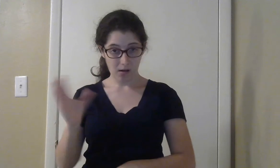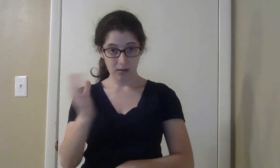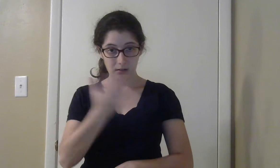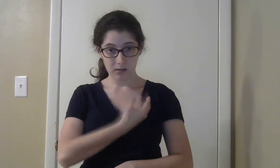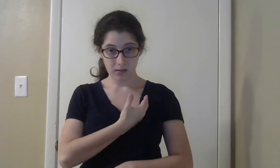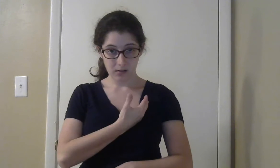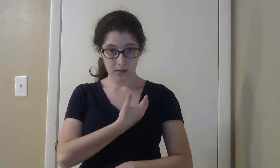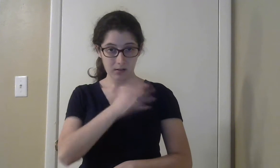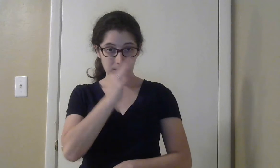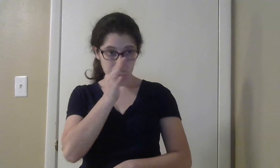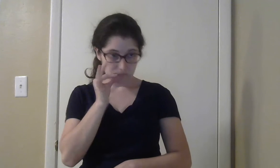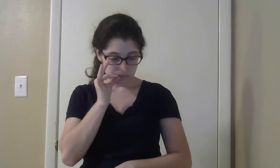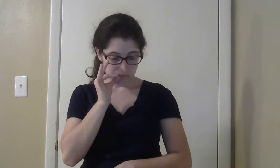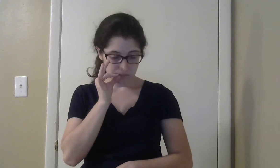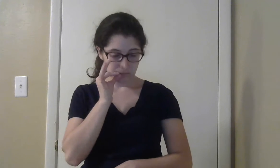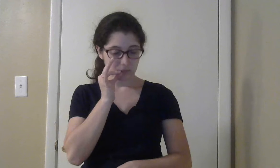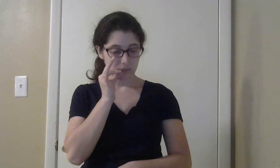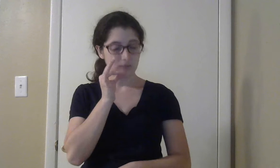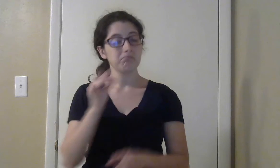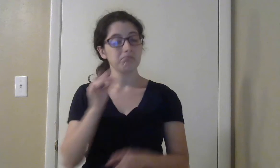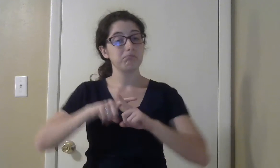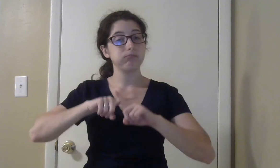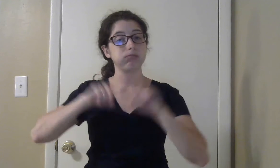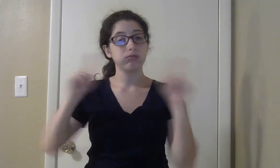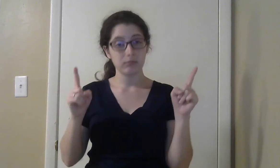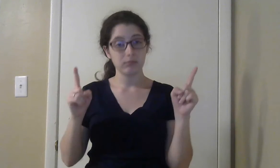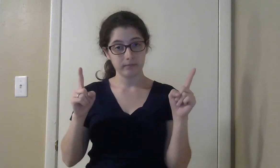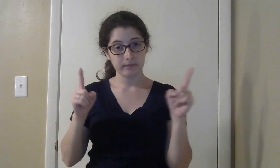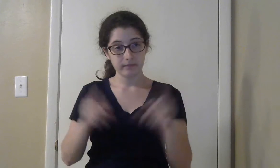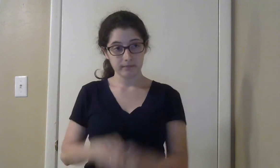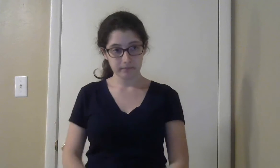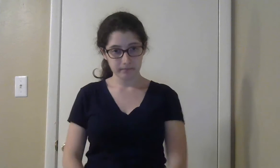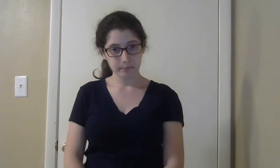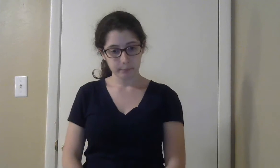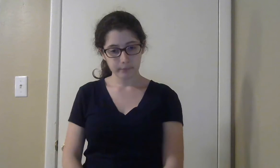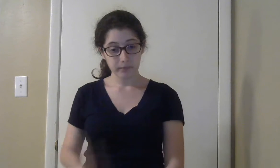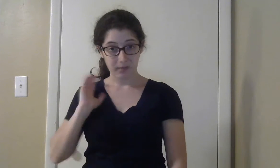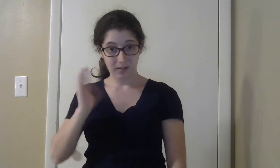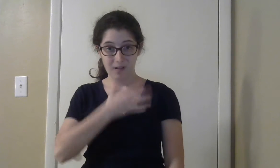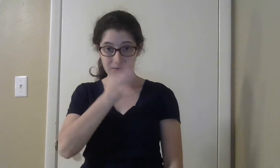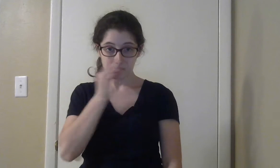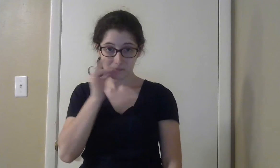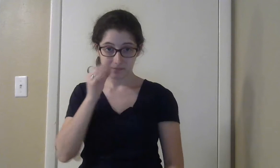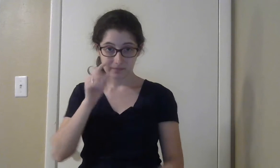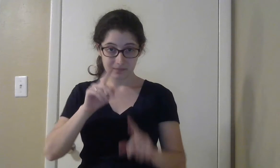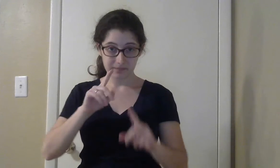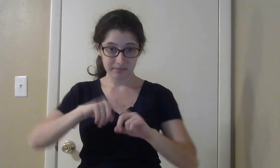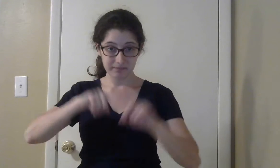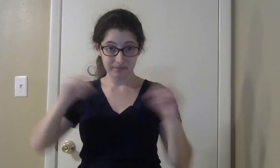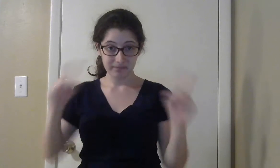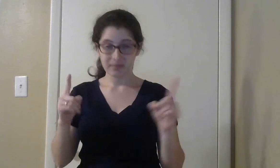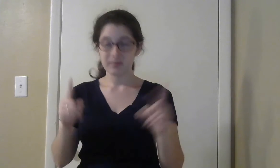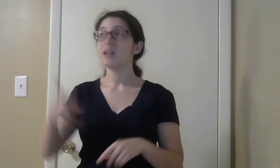is that Christ has already come. The bridegroom, the king, has already been